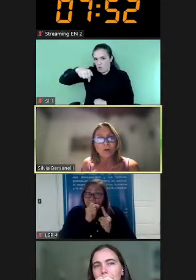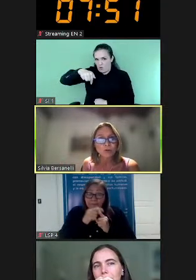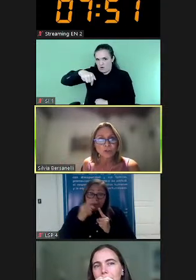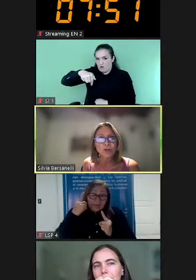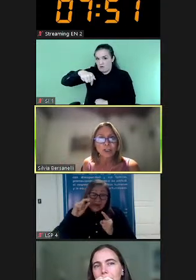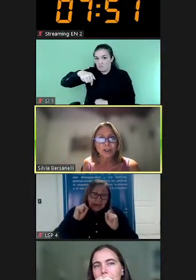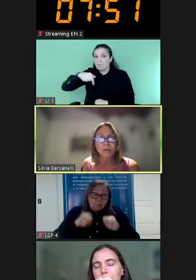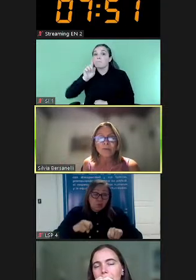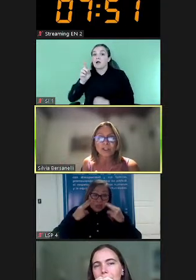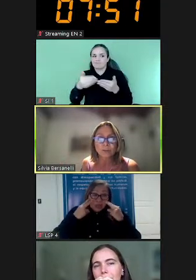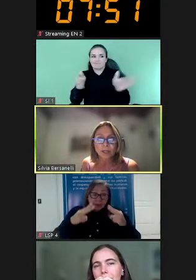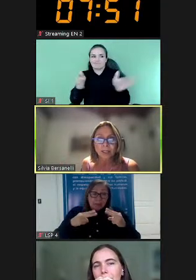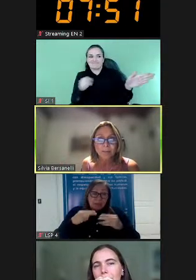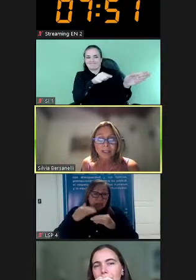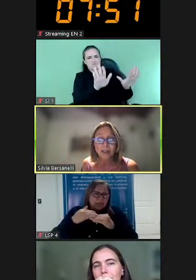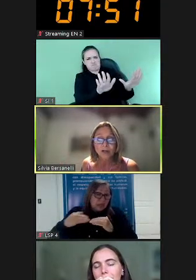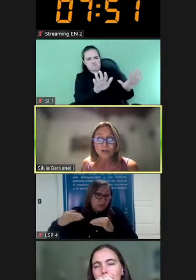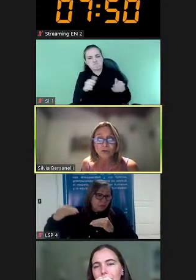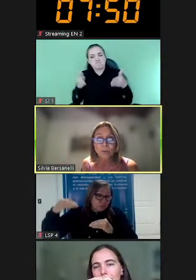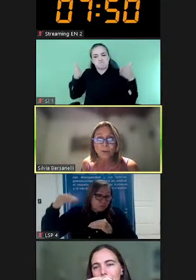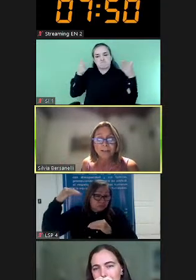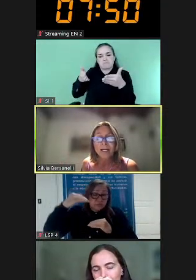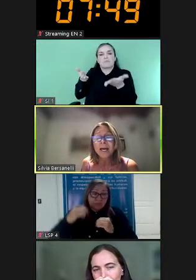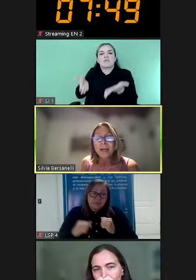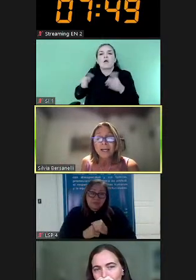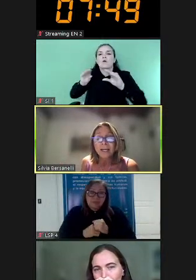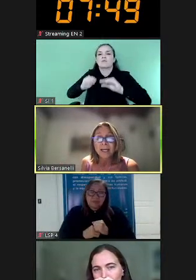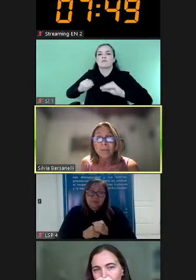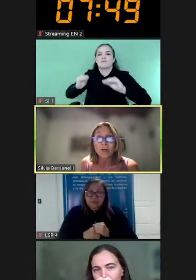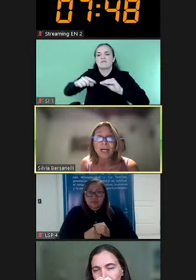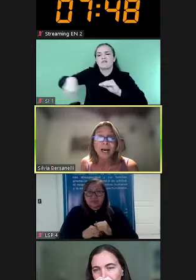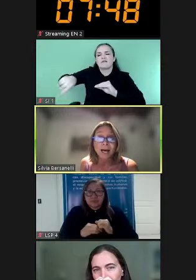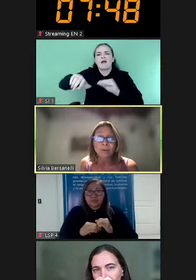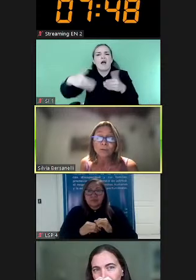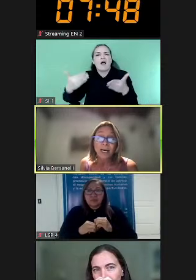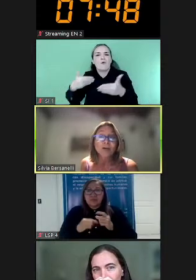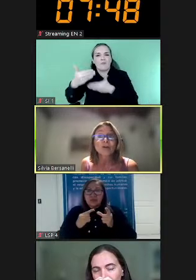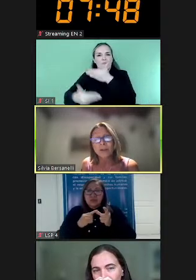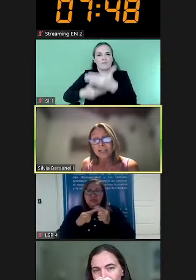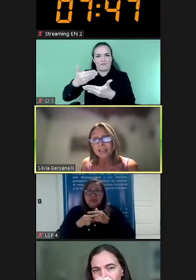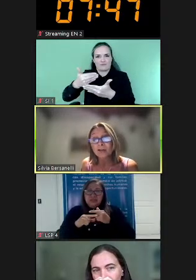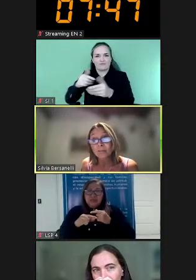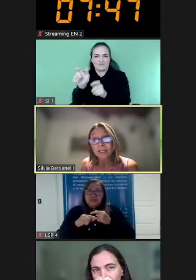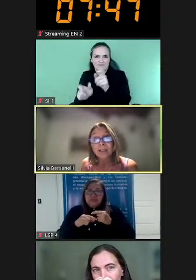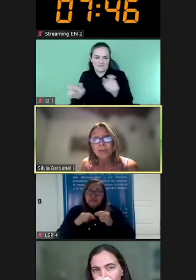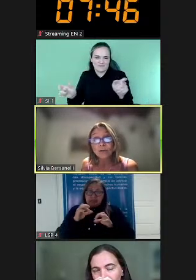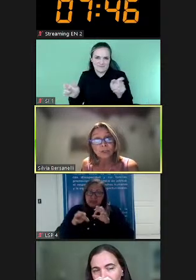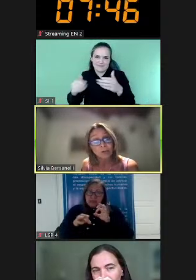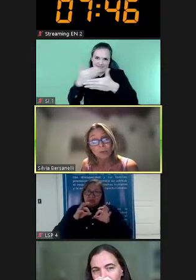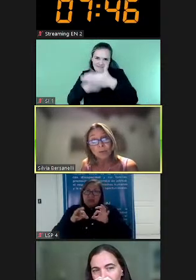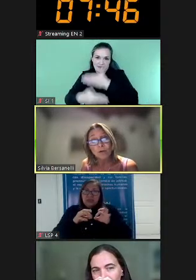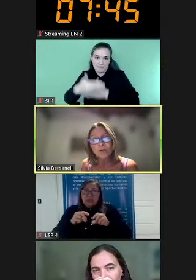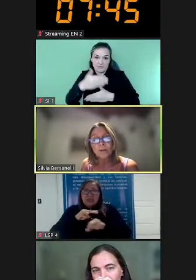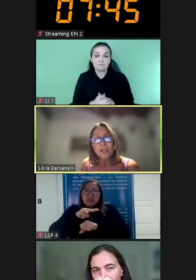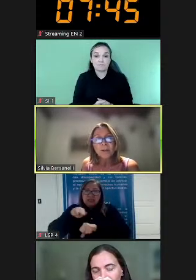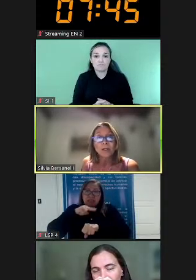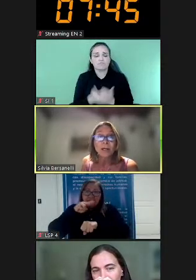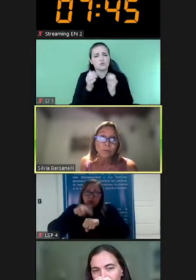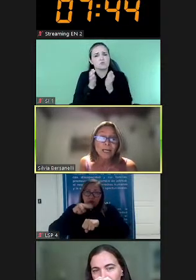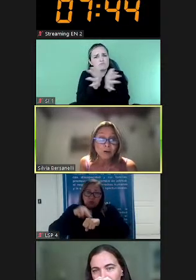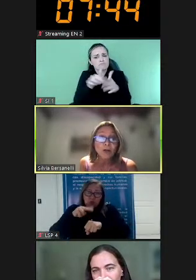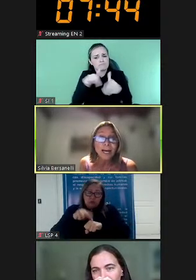specifically to go over the evolution that we had and the matter at hand i am going to talk about the